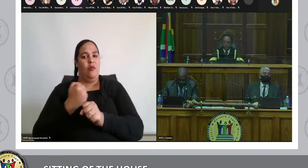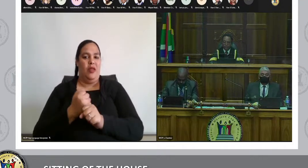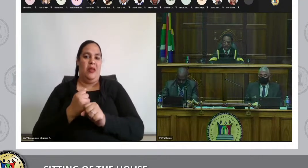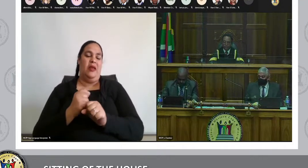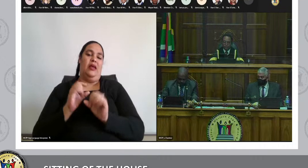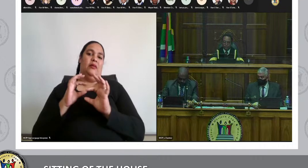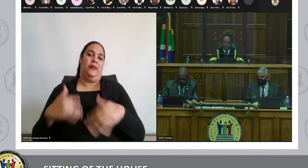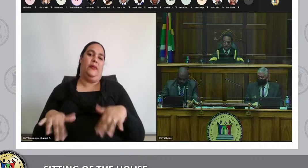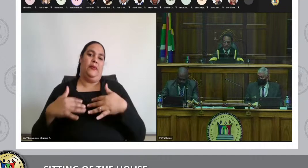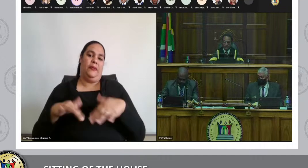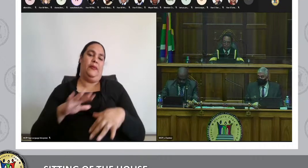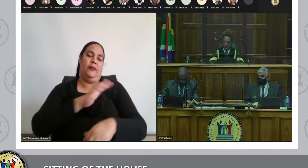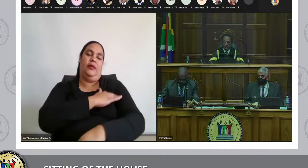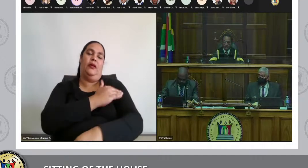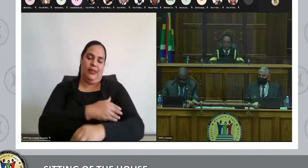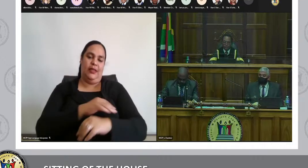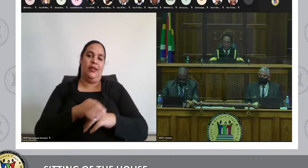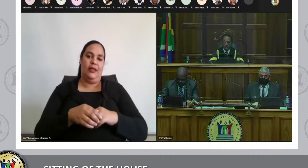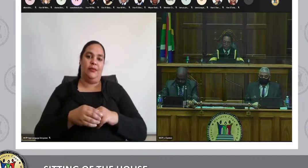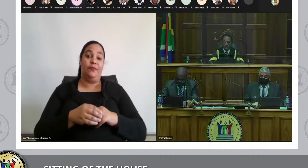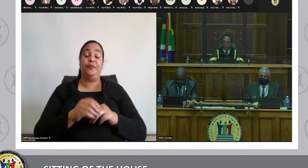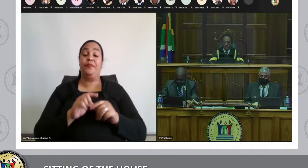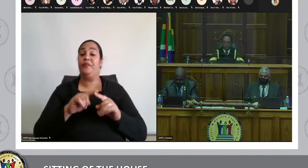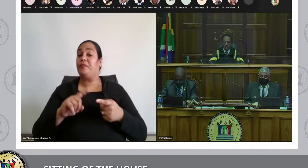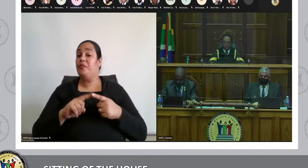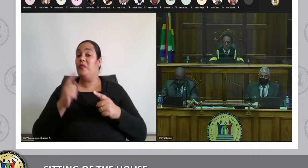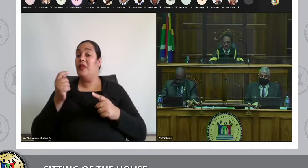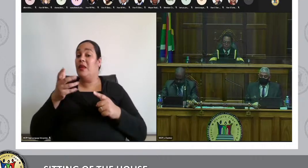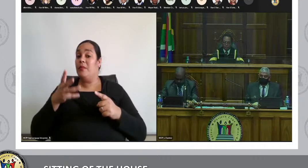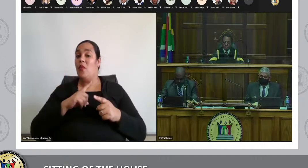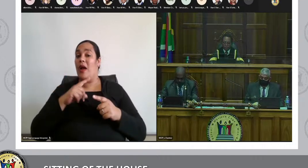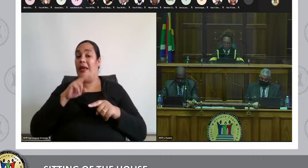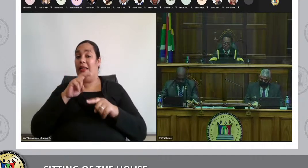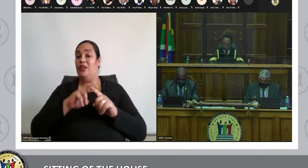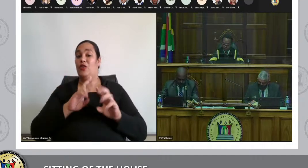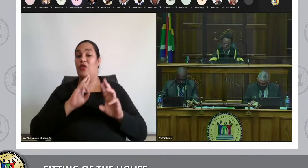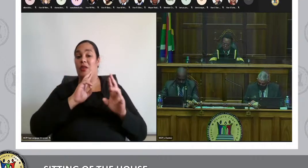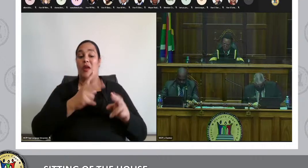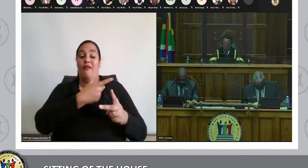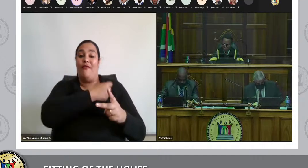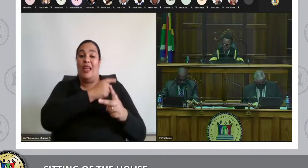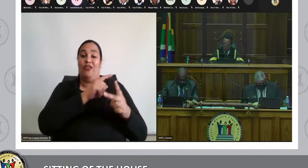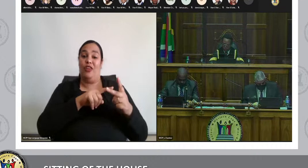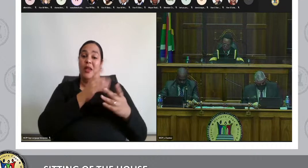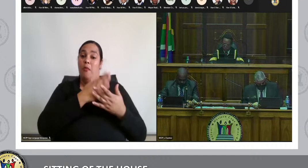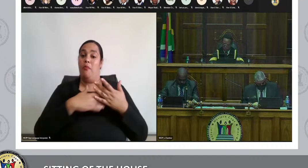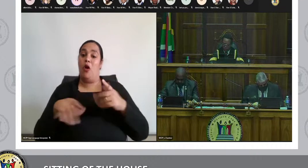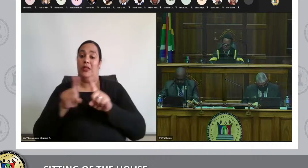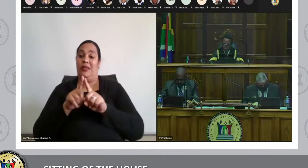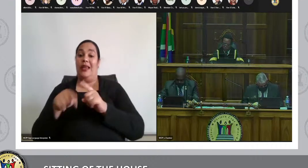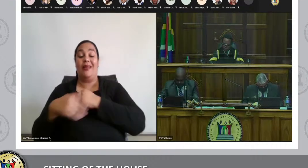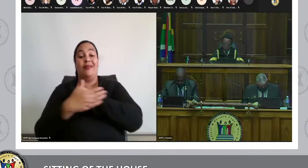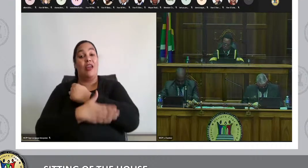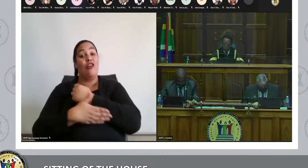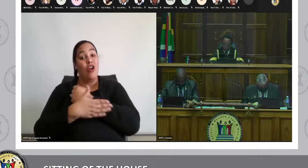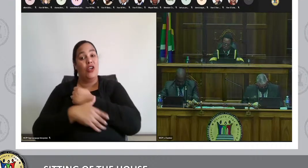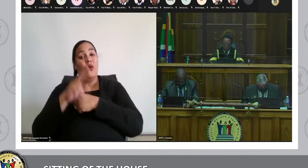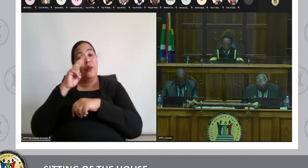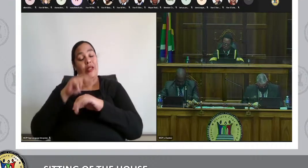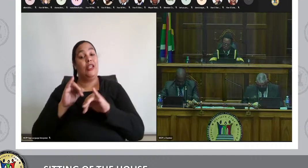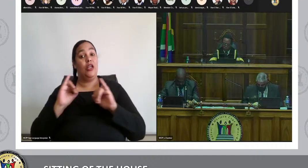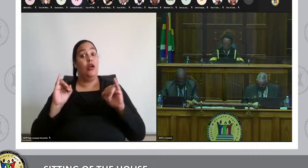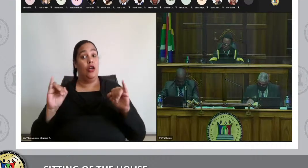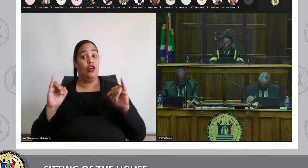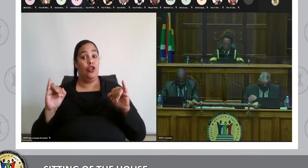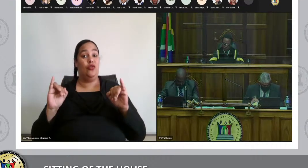greater capacity. At this point, Speaker, because I have to respond on the vaccination part of it. As a country, we need urgent